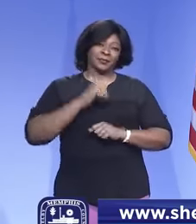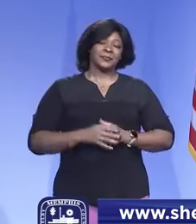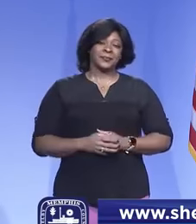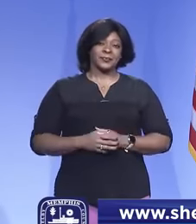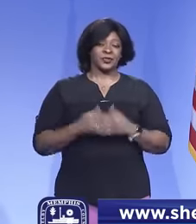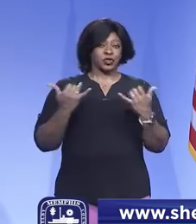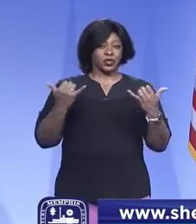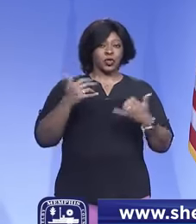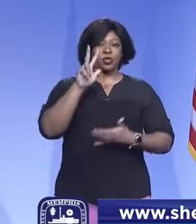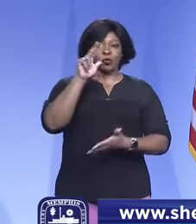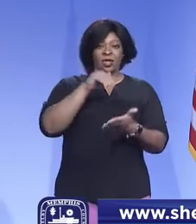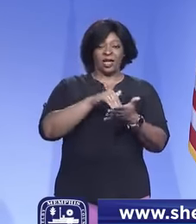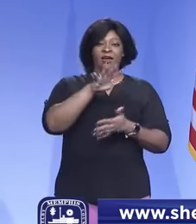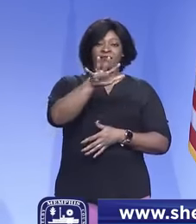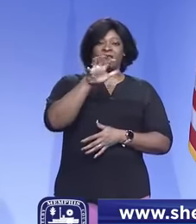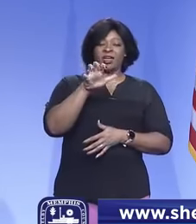have